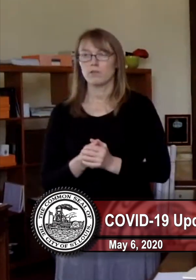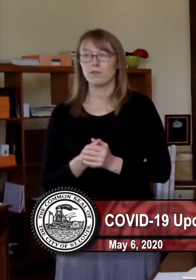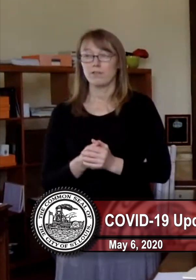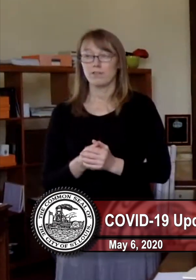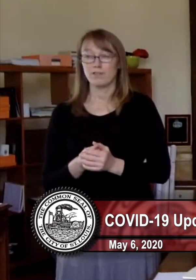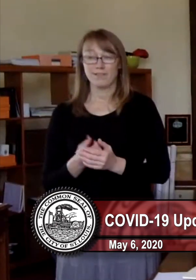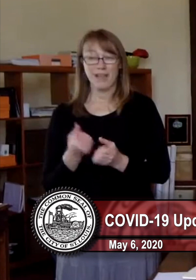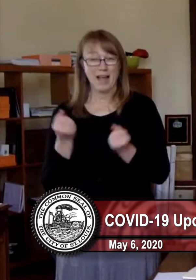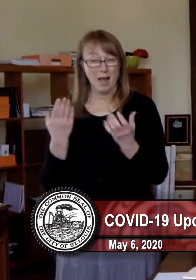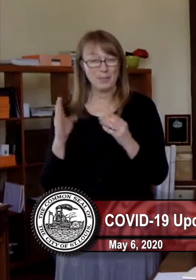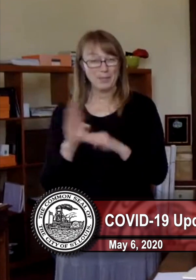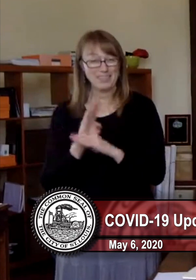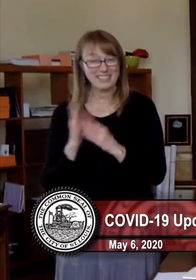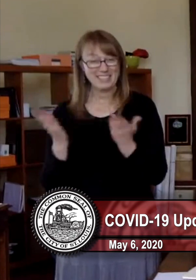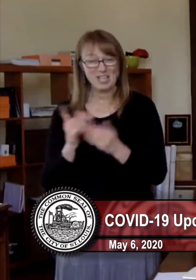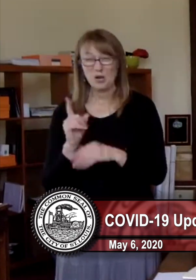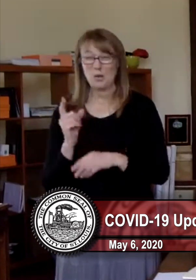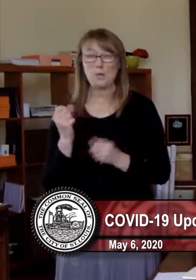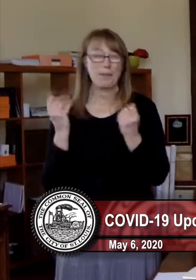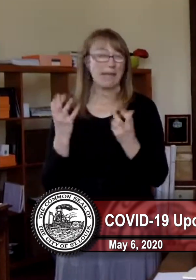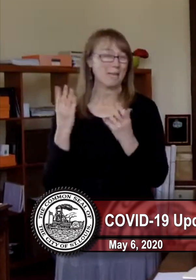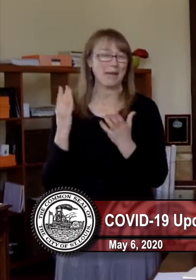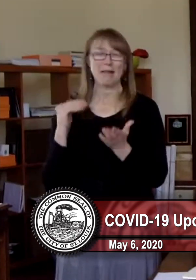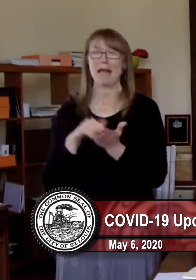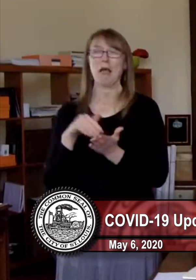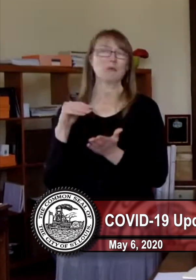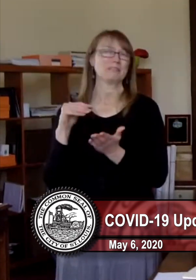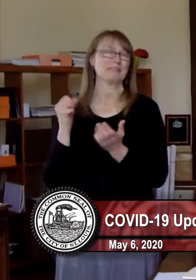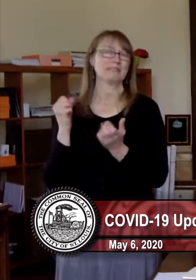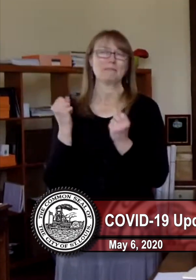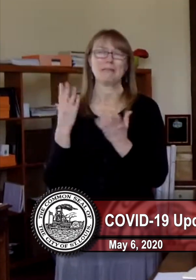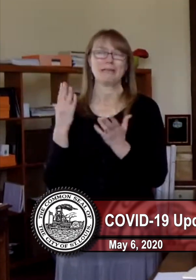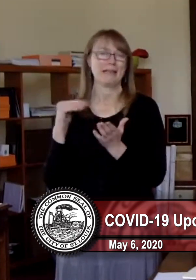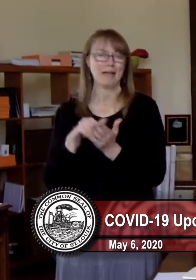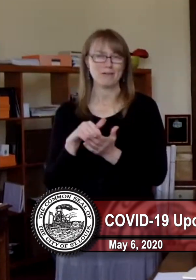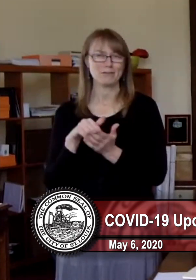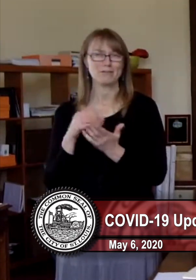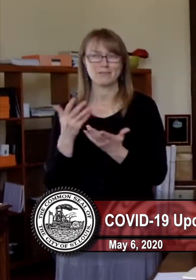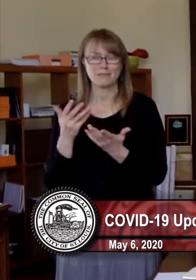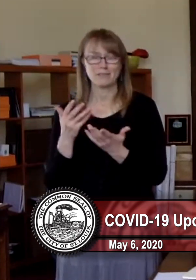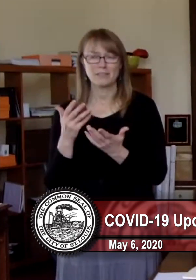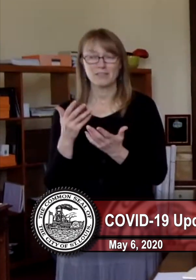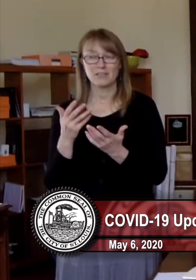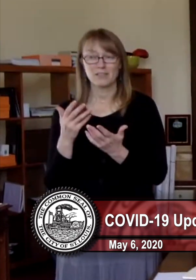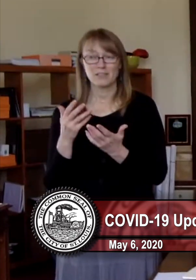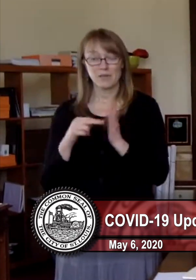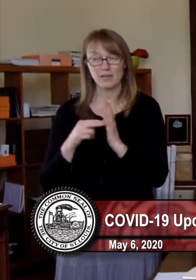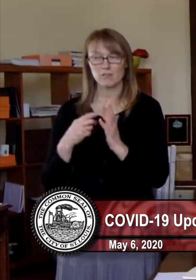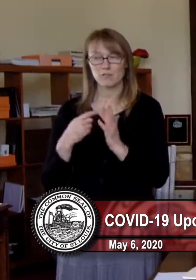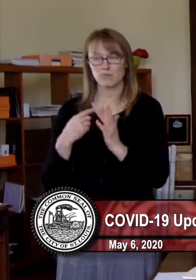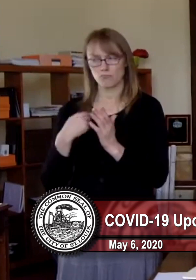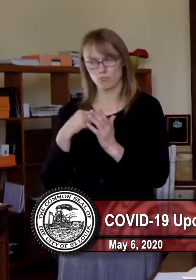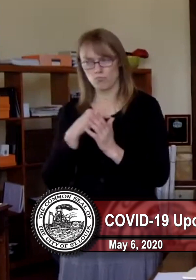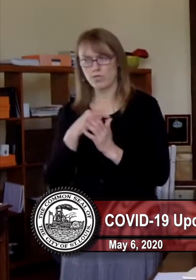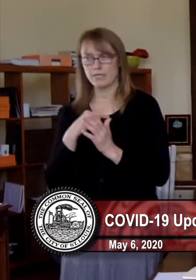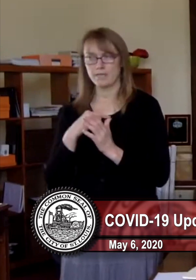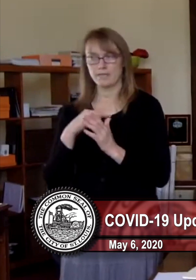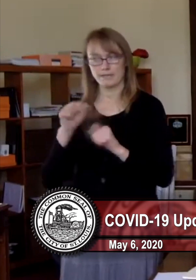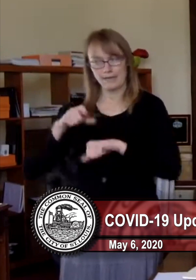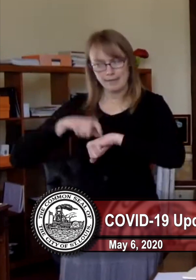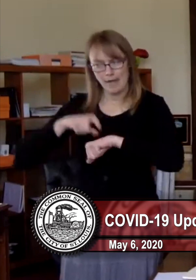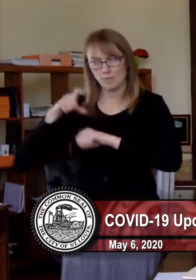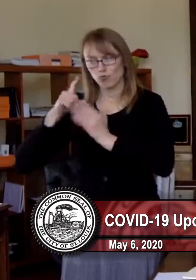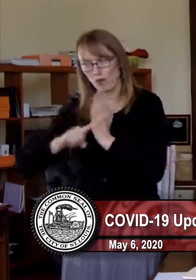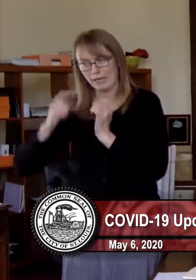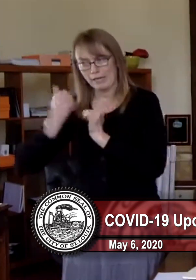reviewing everyone's plan is not practical. Setting guidelines for those folks and referring them to the CDC guidelines